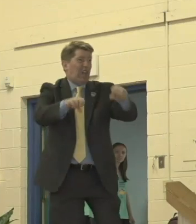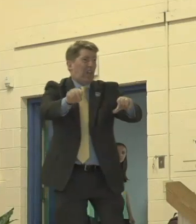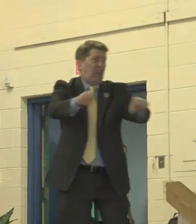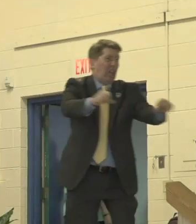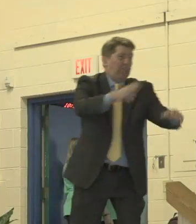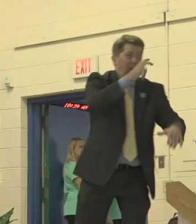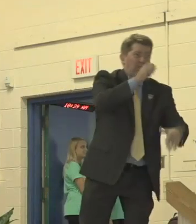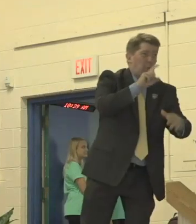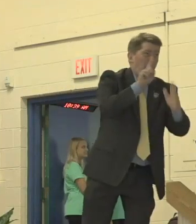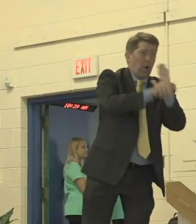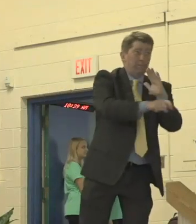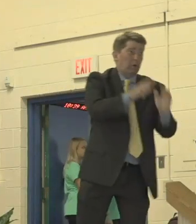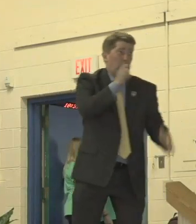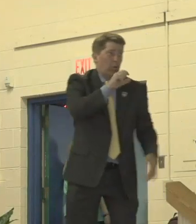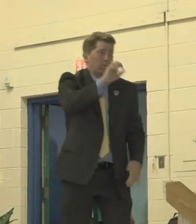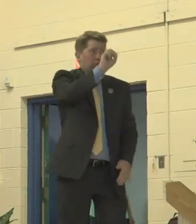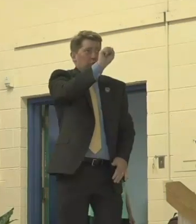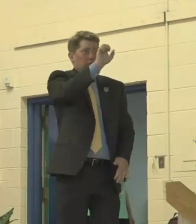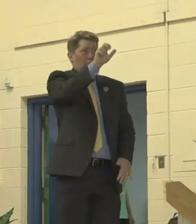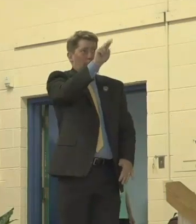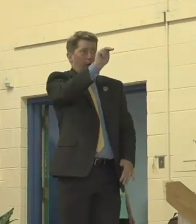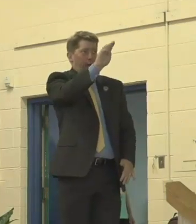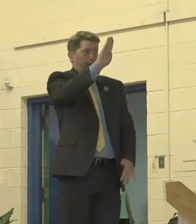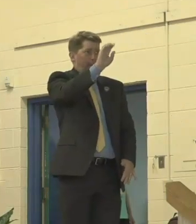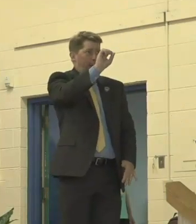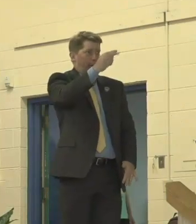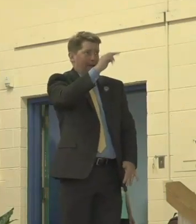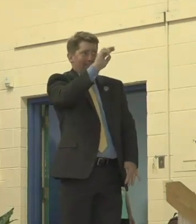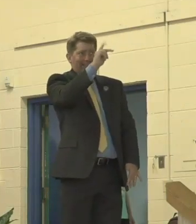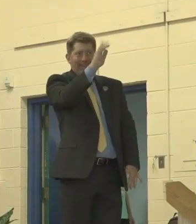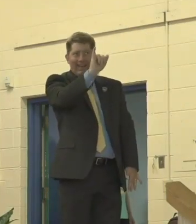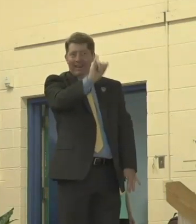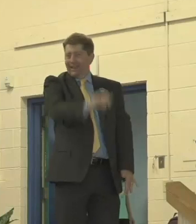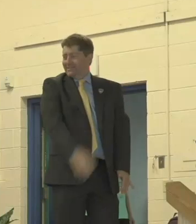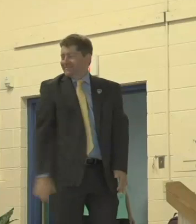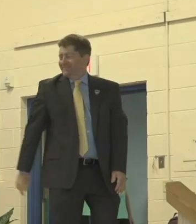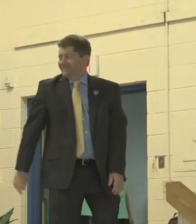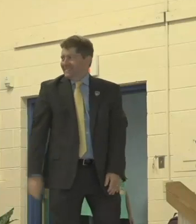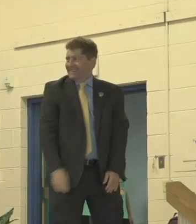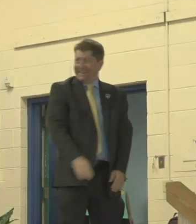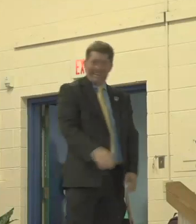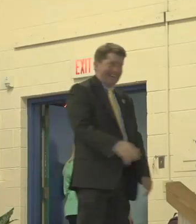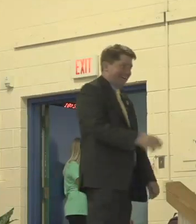And they love to get their hands on as many bugs and worms as they can. And this goes to Sean Bohinsky.